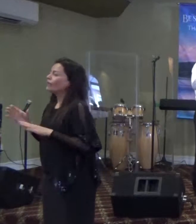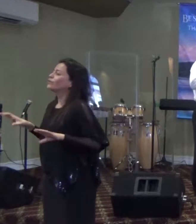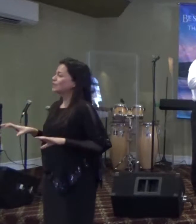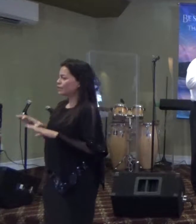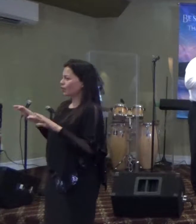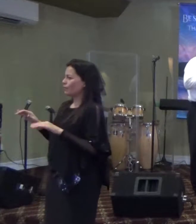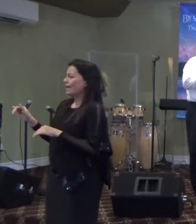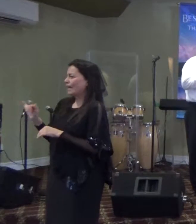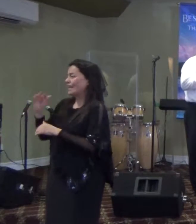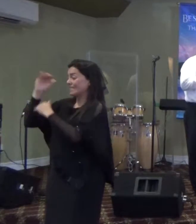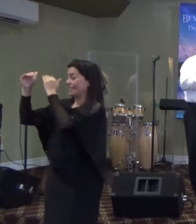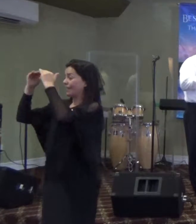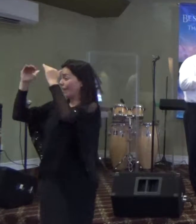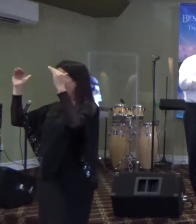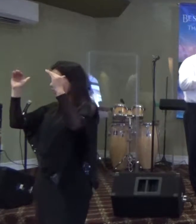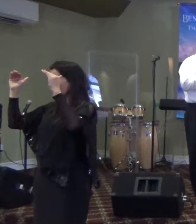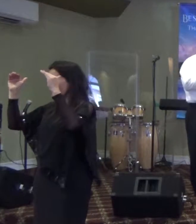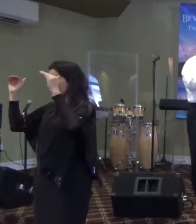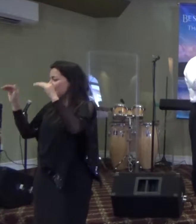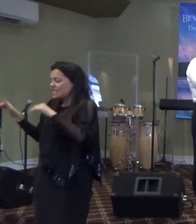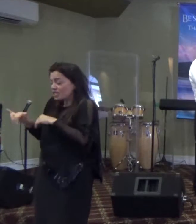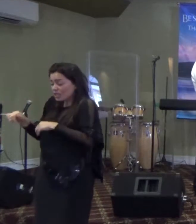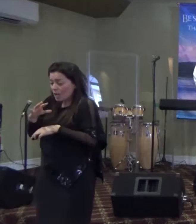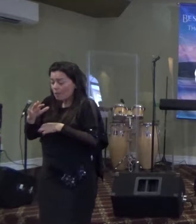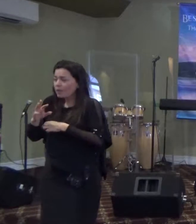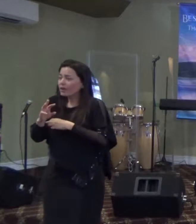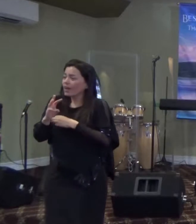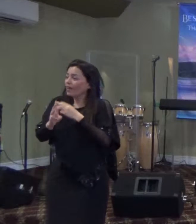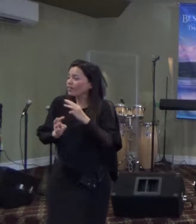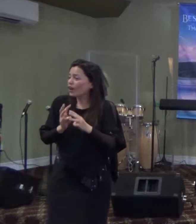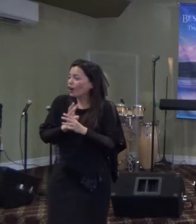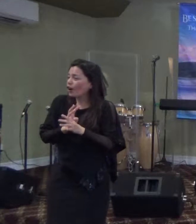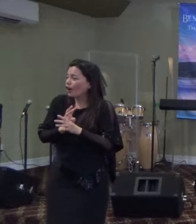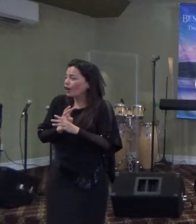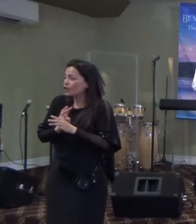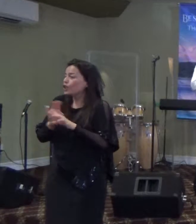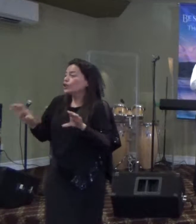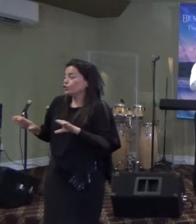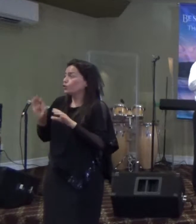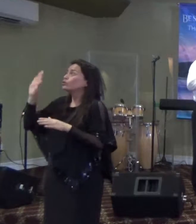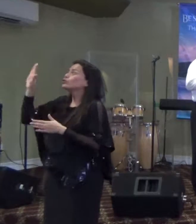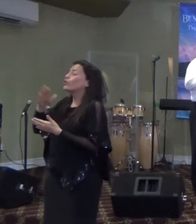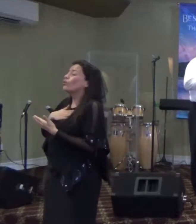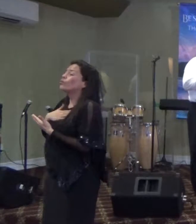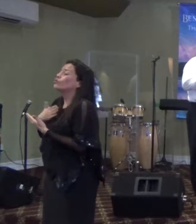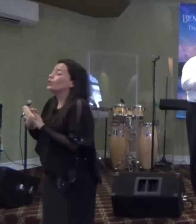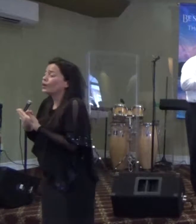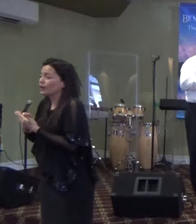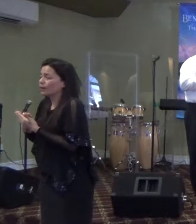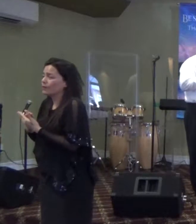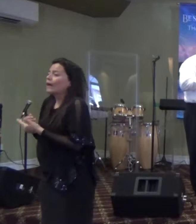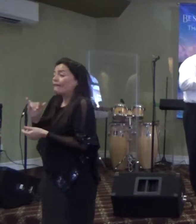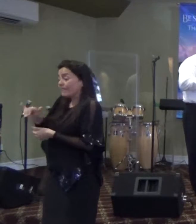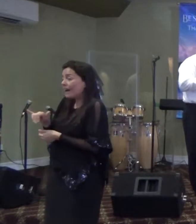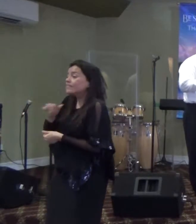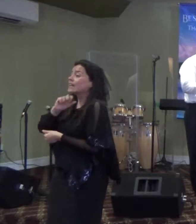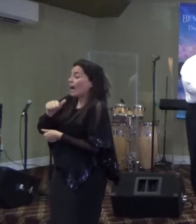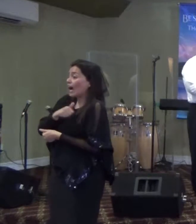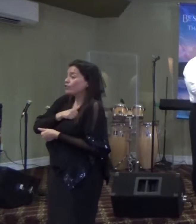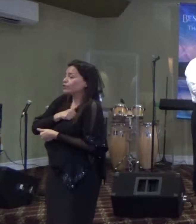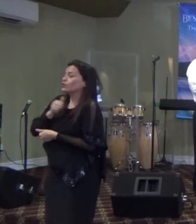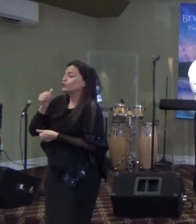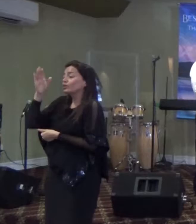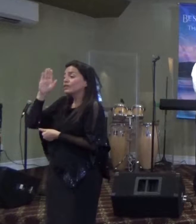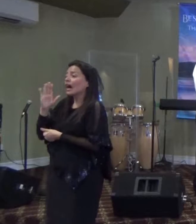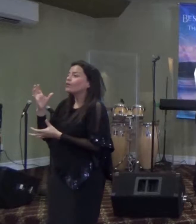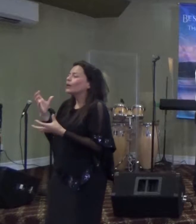cielo, as it is in heaven, así también en la tierra. so be it on earth. Esa es la actitud That is an que attitude Dios quiere